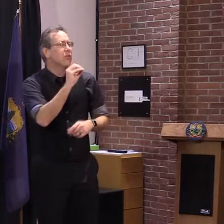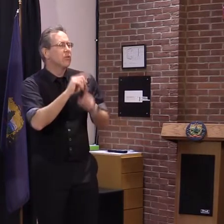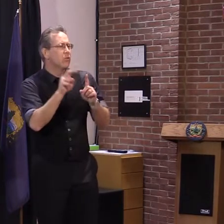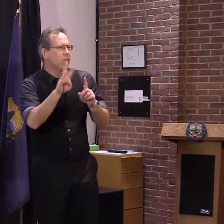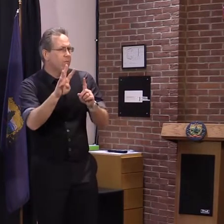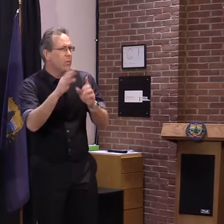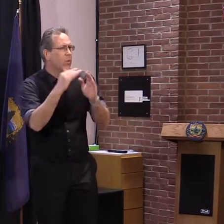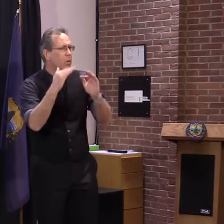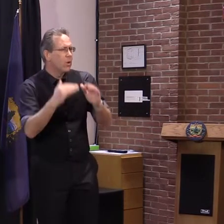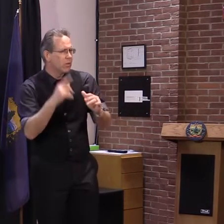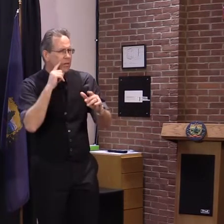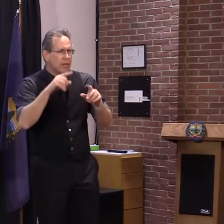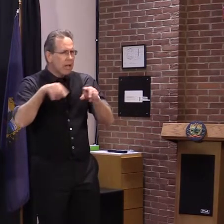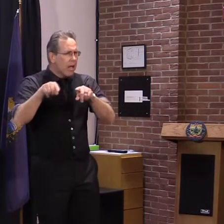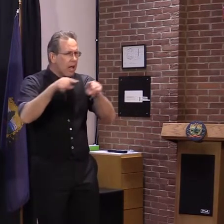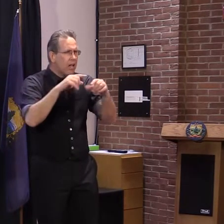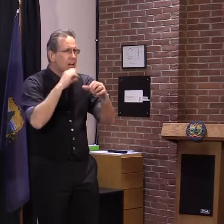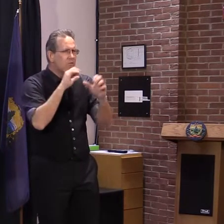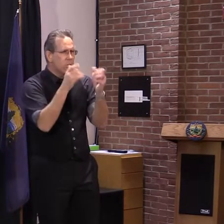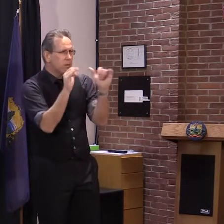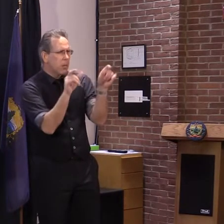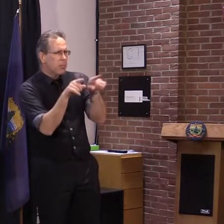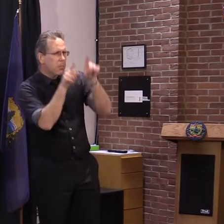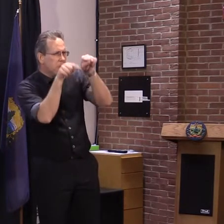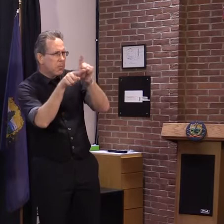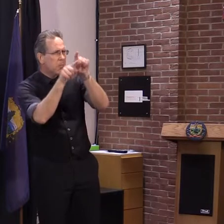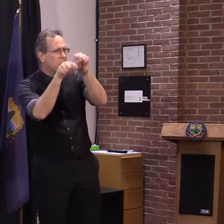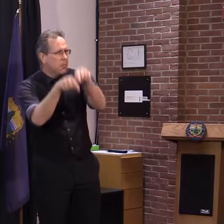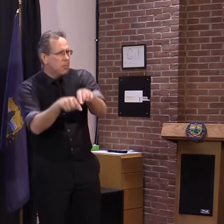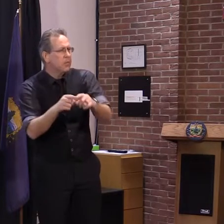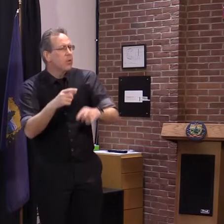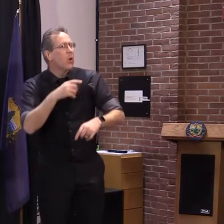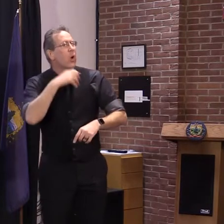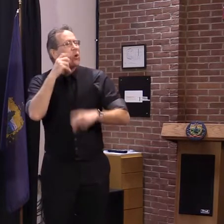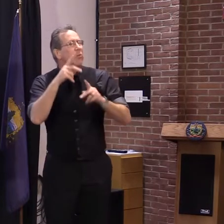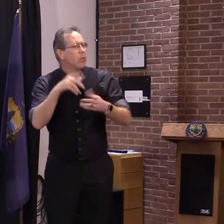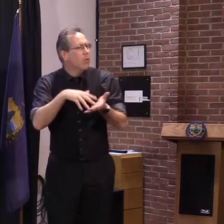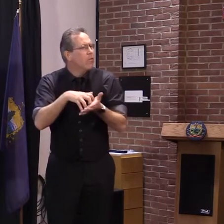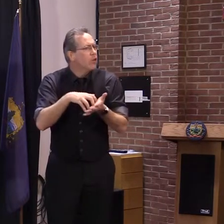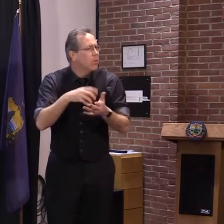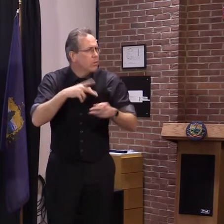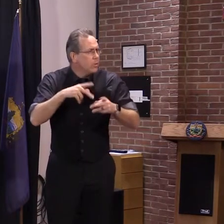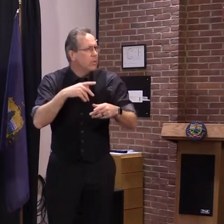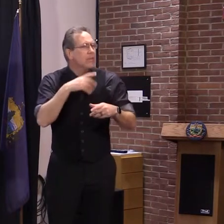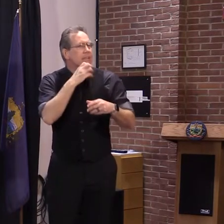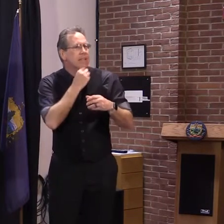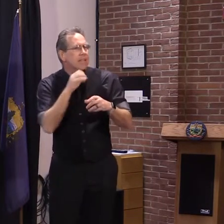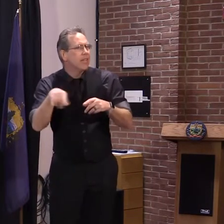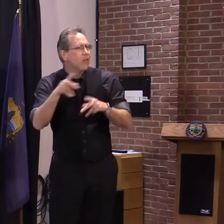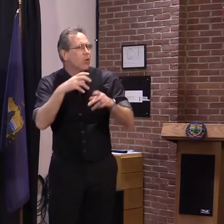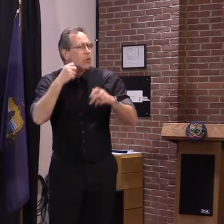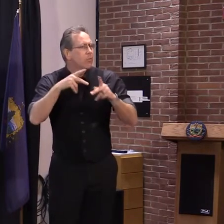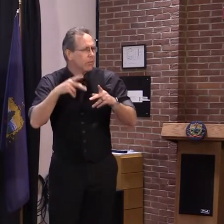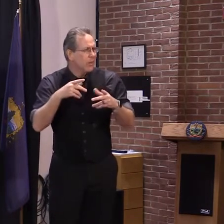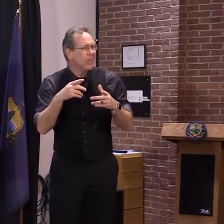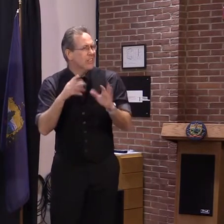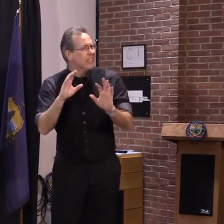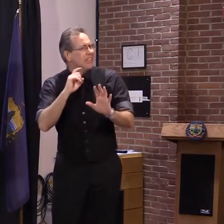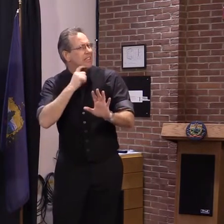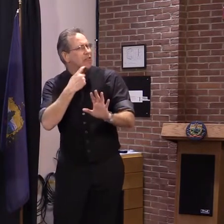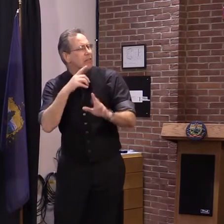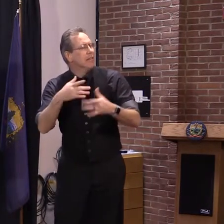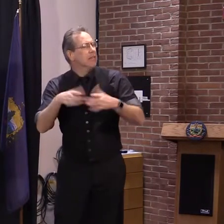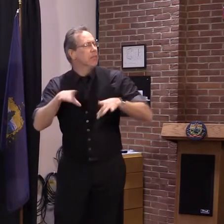groups, particularly important among those older, more vulnerable Vermonters, as we know they're most likely to have severe outcomes from hospitalizations or